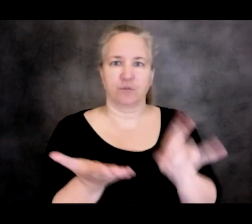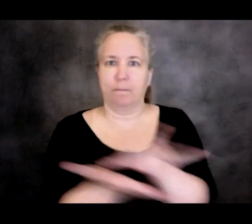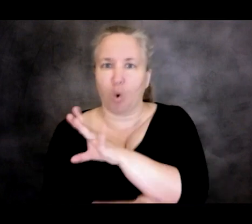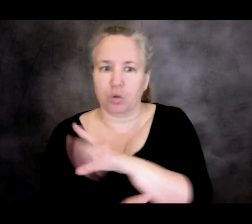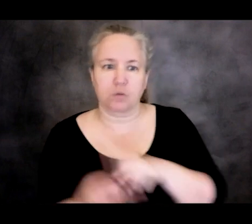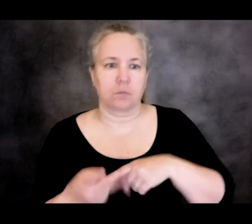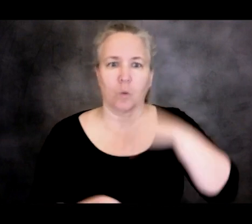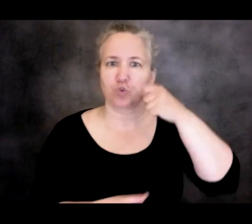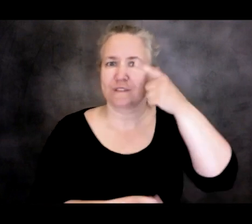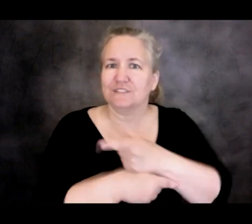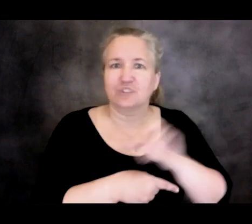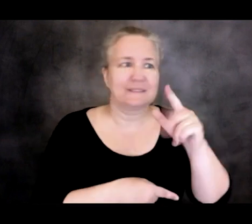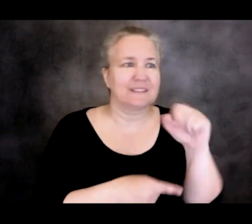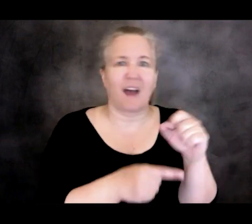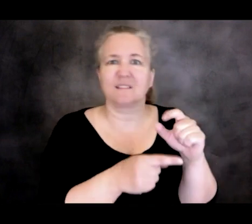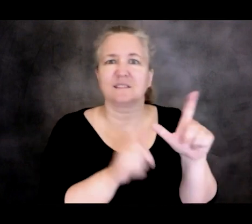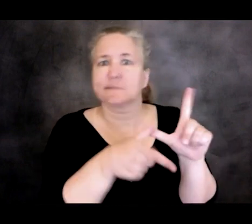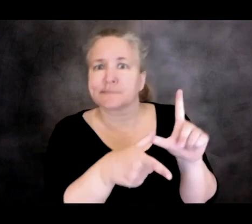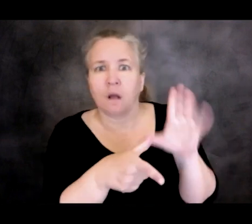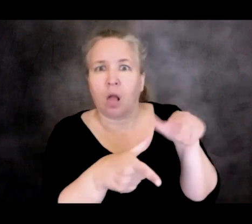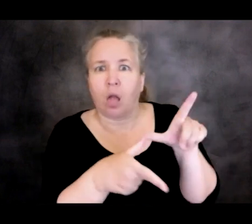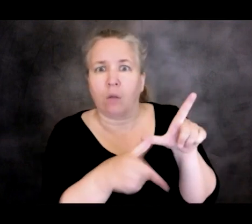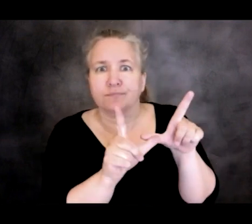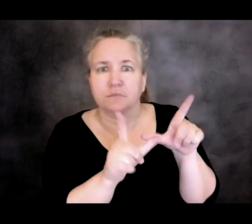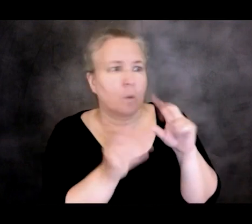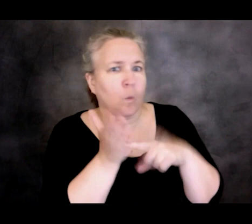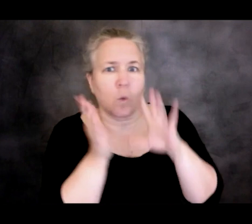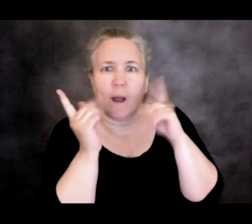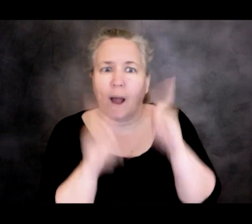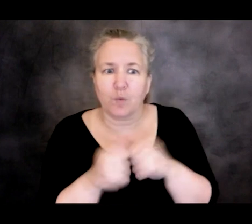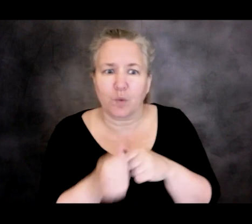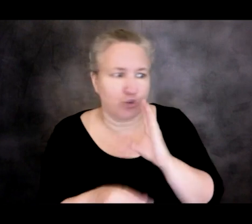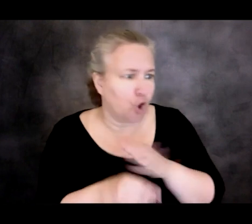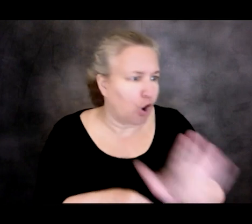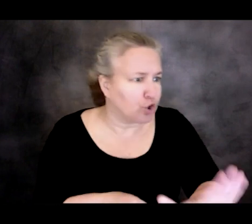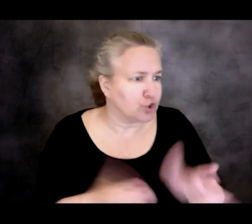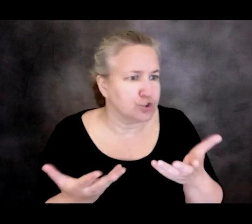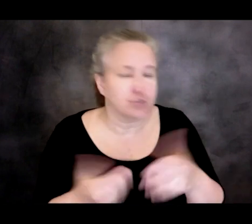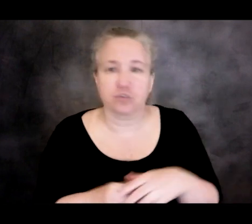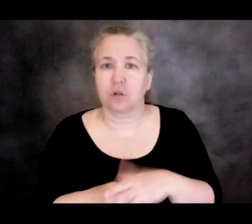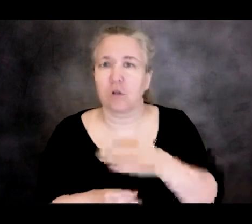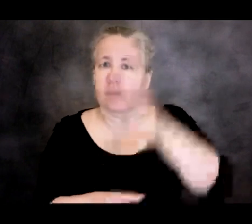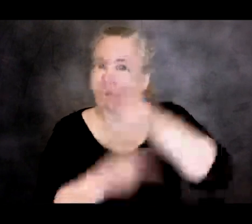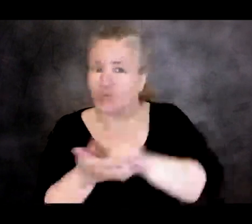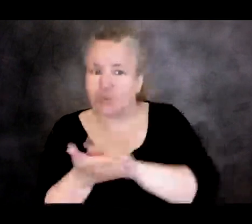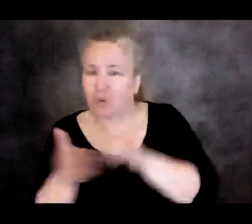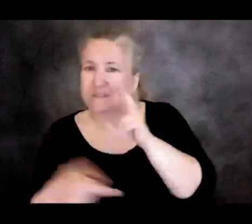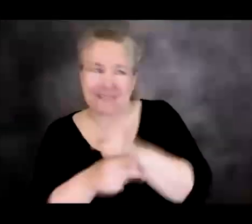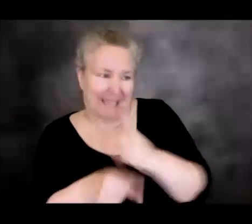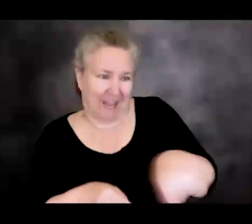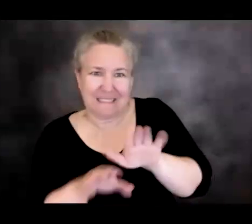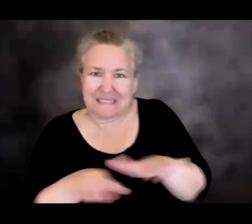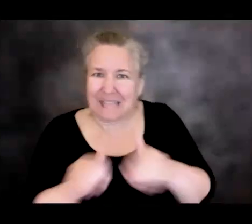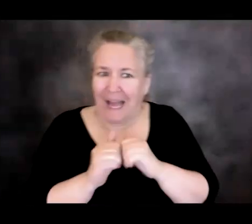older sister doesn't fix her status? What's going to happen with her daughters? How's my brother-in-law going to take care of things? And how's he